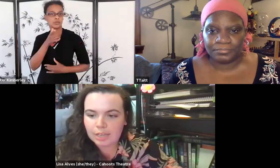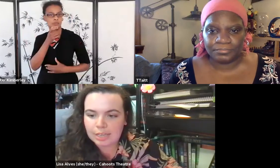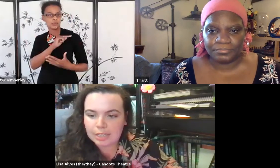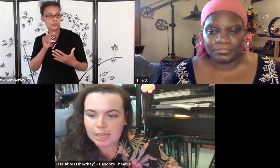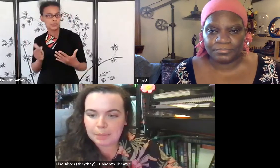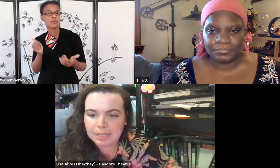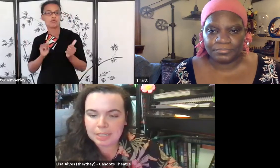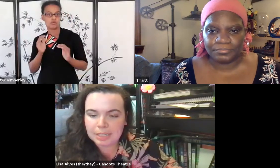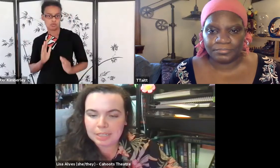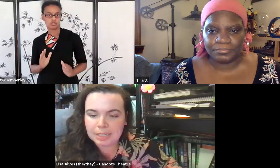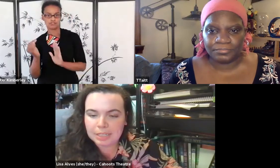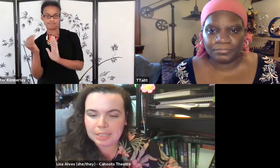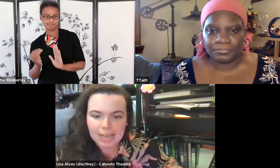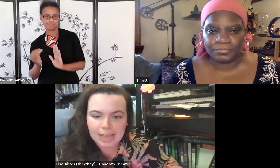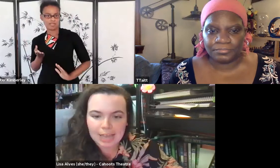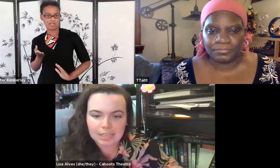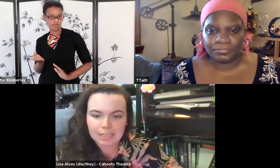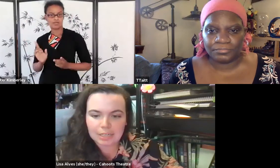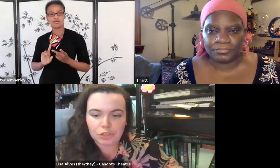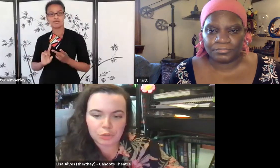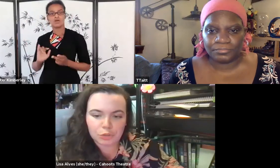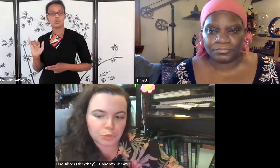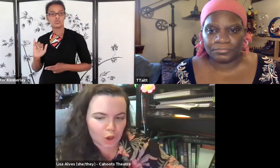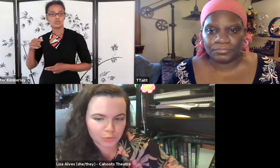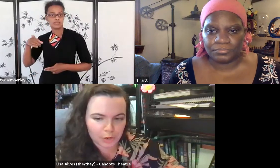in a PDF and in a Google Docs form.